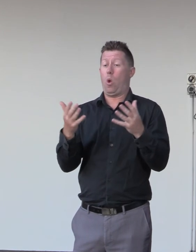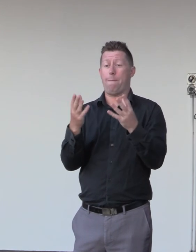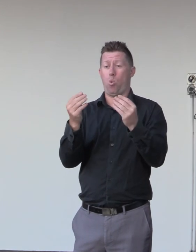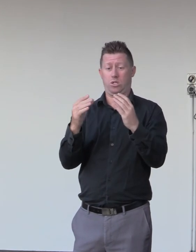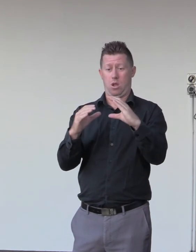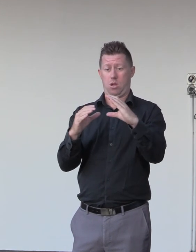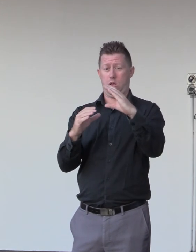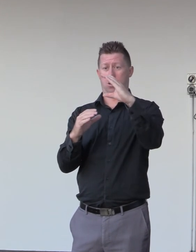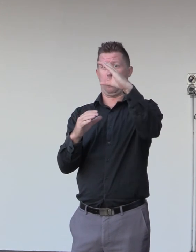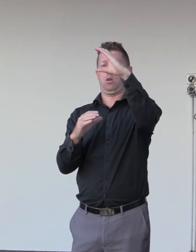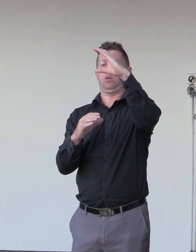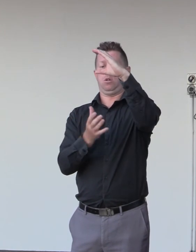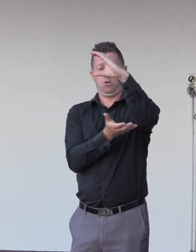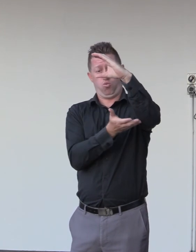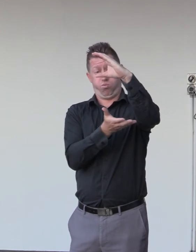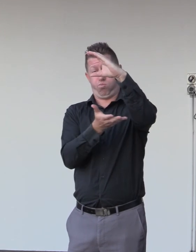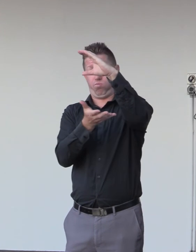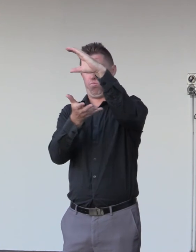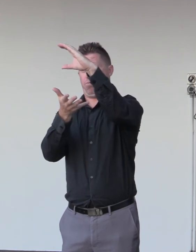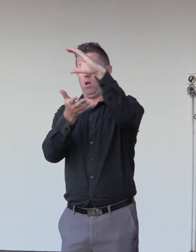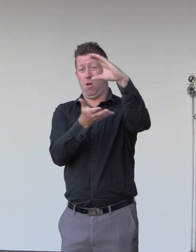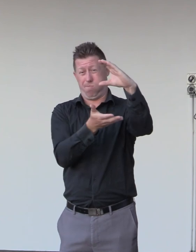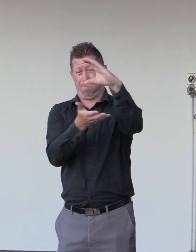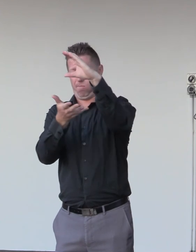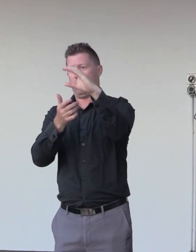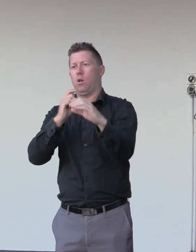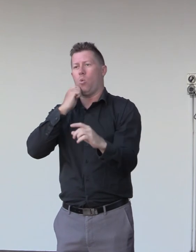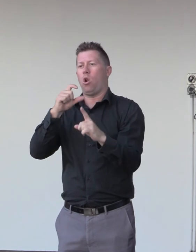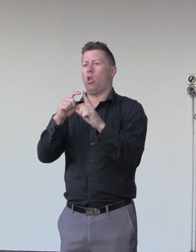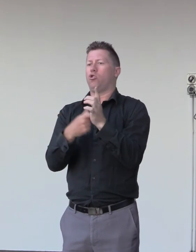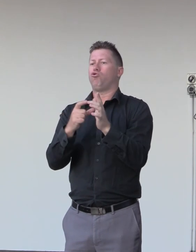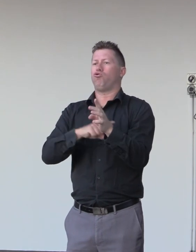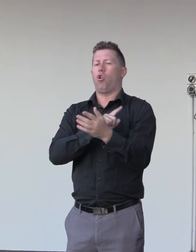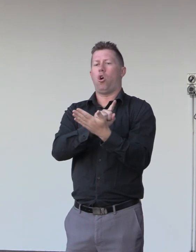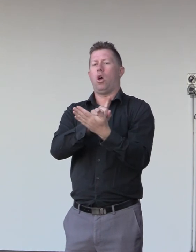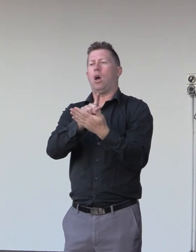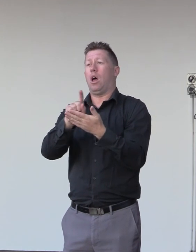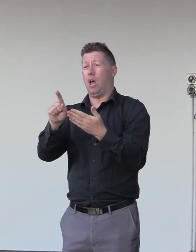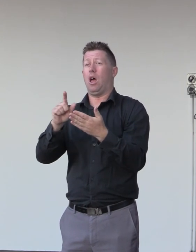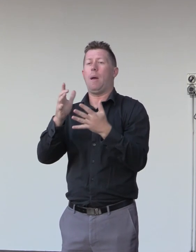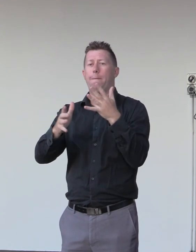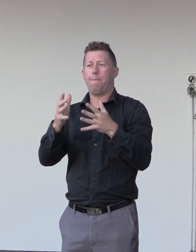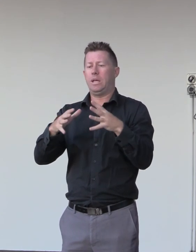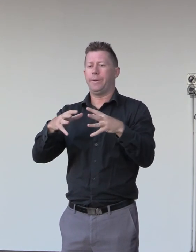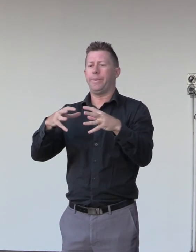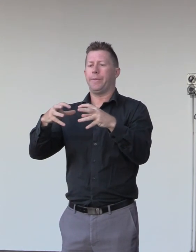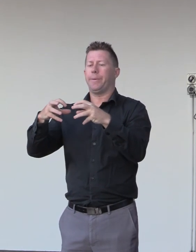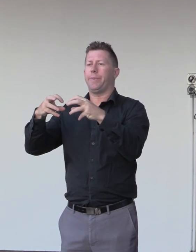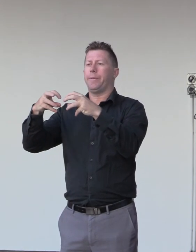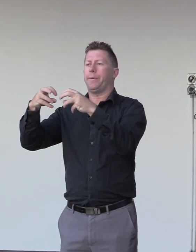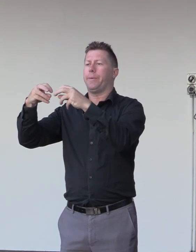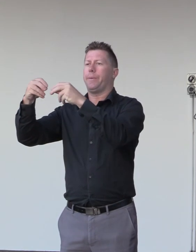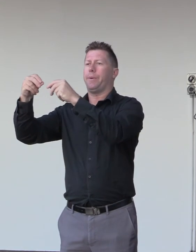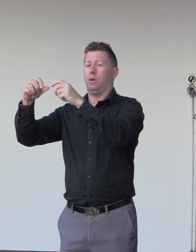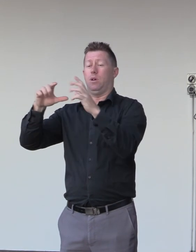moisture and turn it into rain and showers, will also drive some drier air through the area. So we'll see the storms and showers contract into the northeast